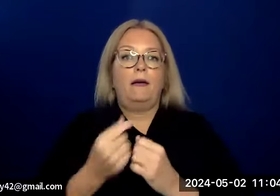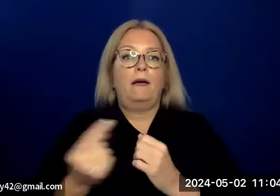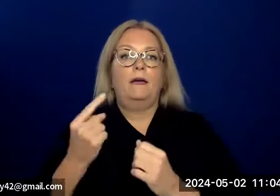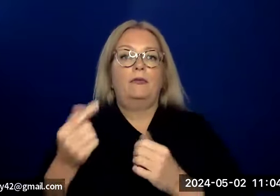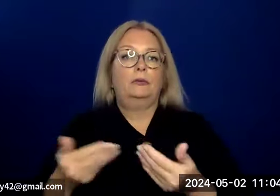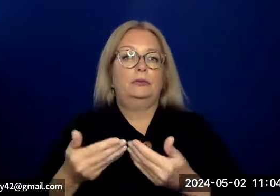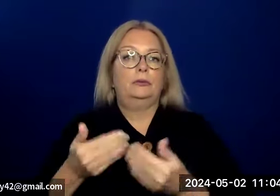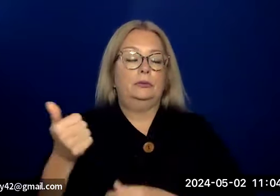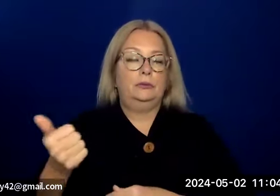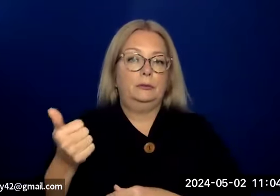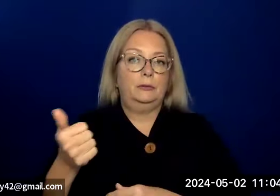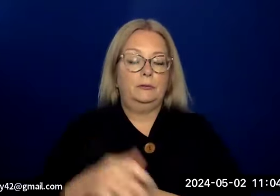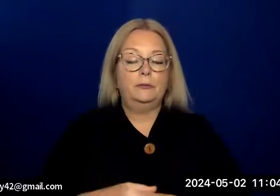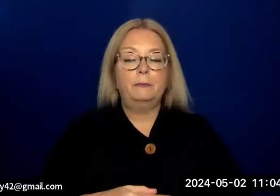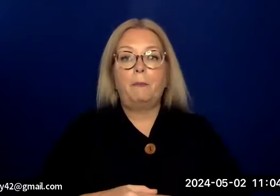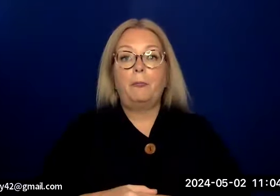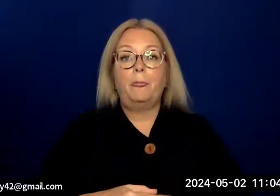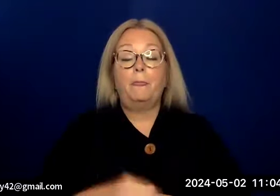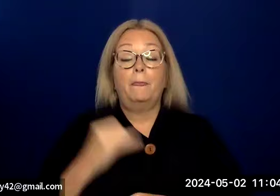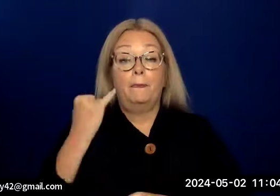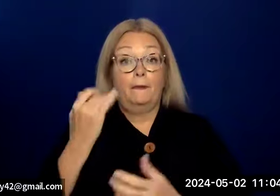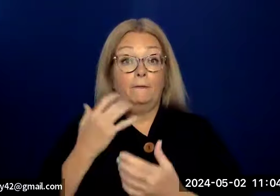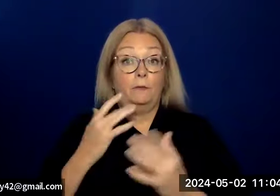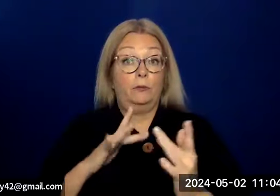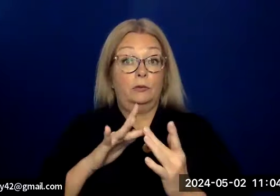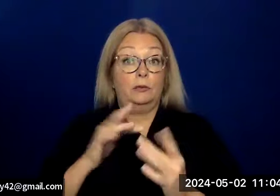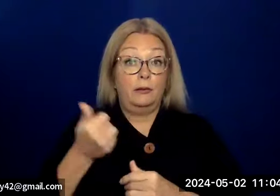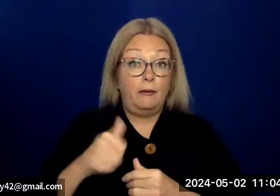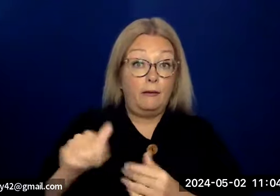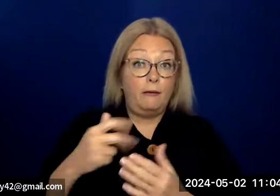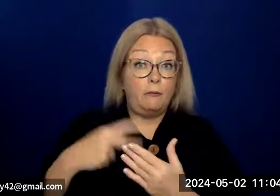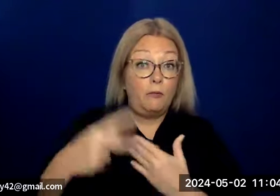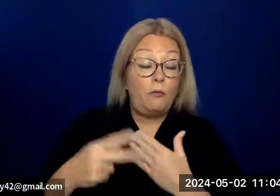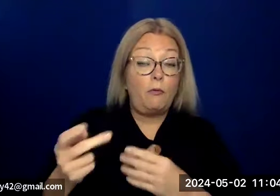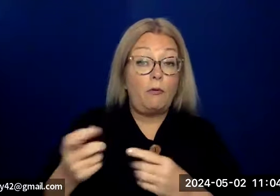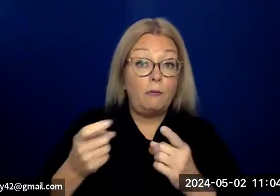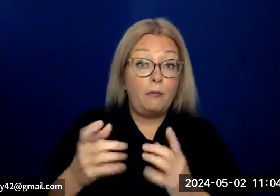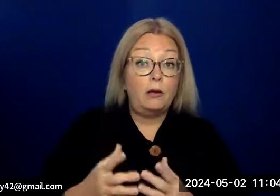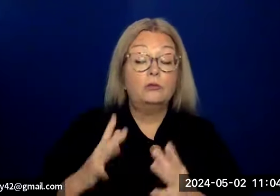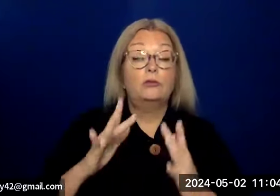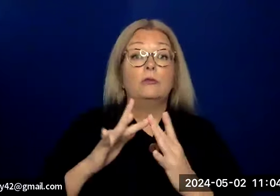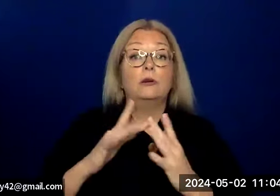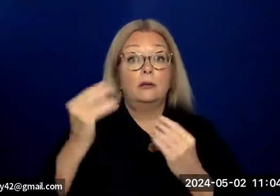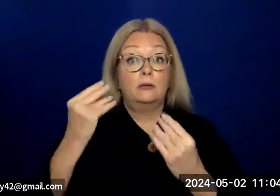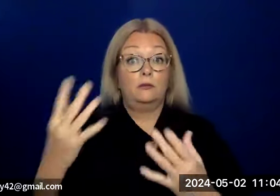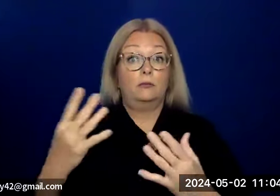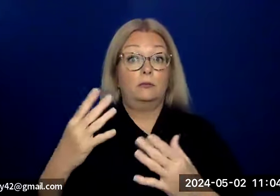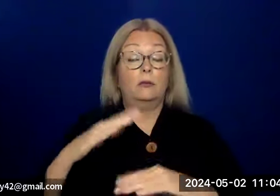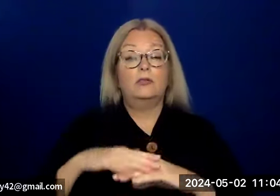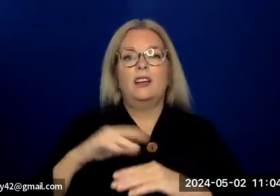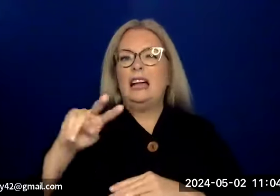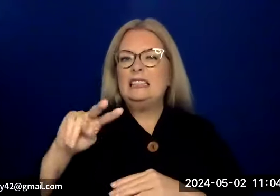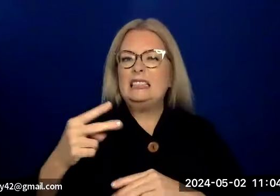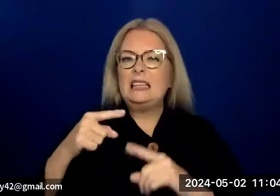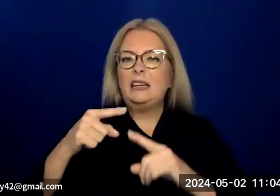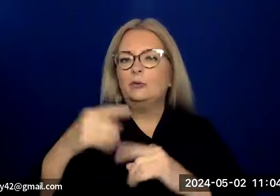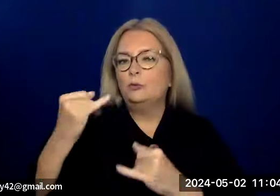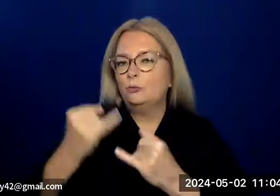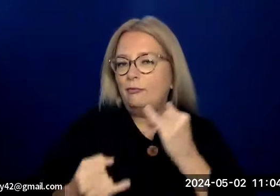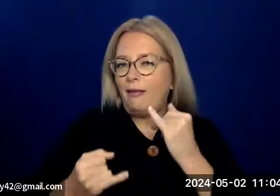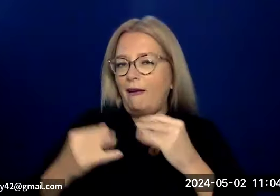themselves. If you'd like to contact any of our program managers, their contact information is on the second to last slide of this slide